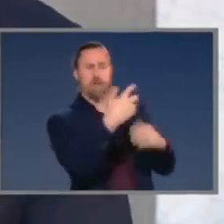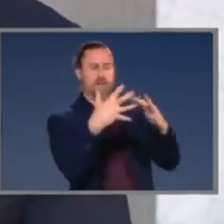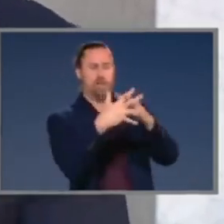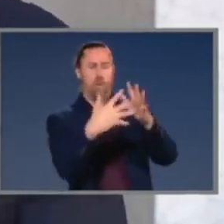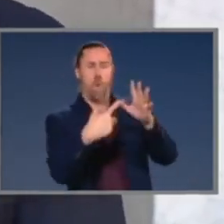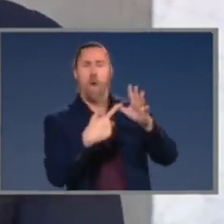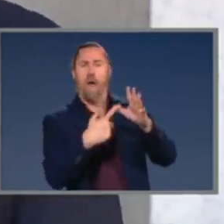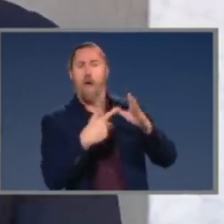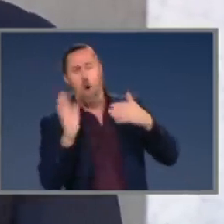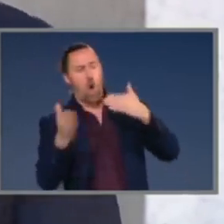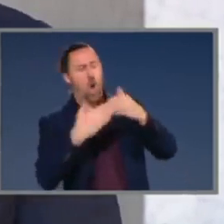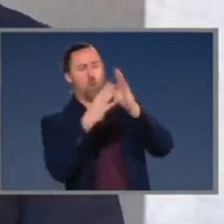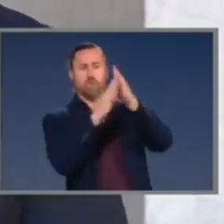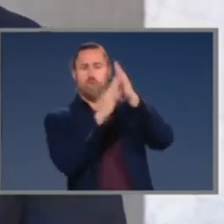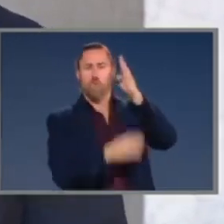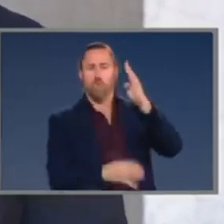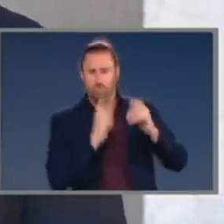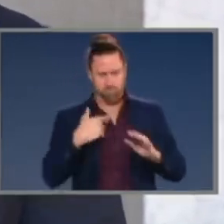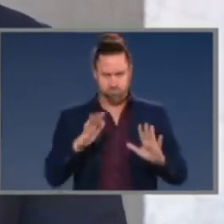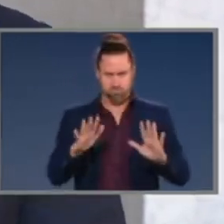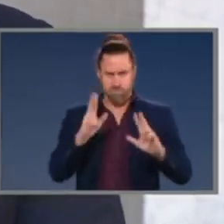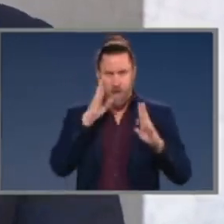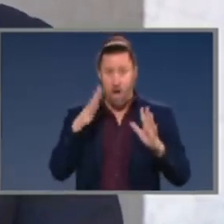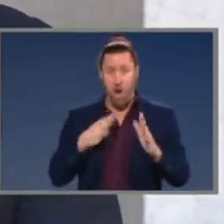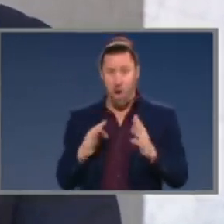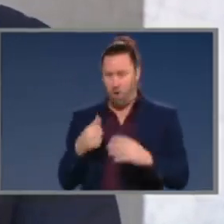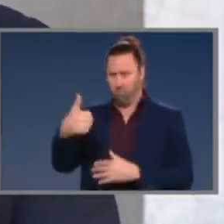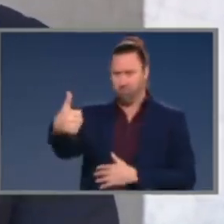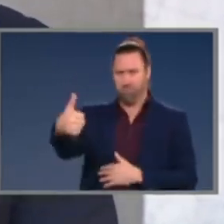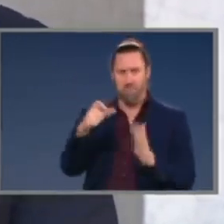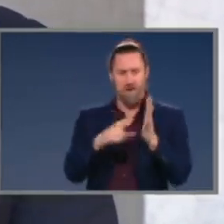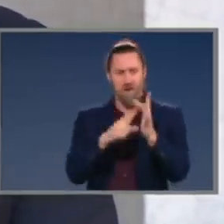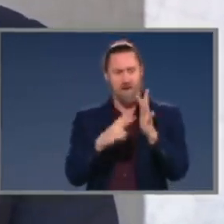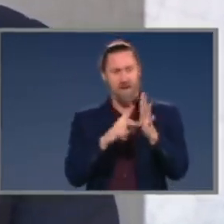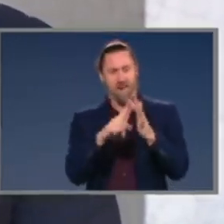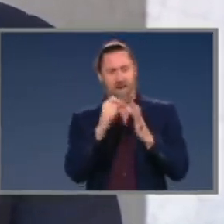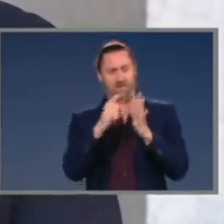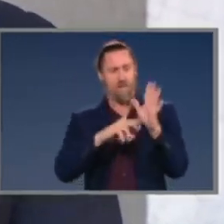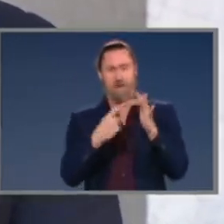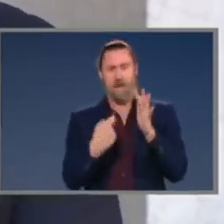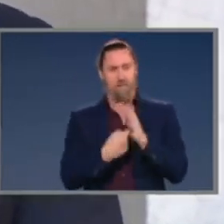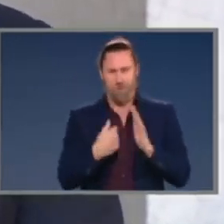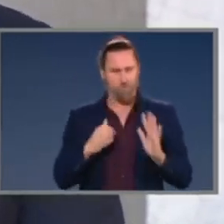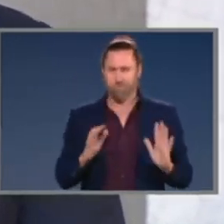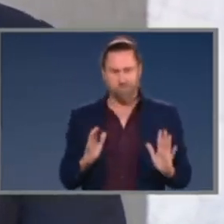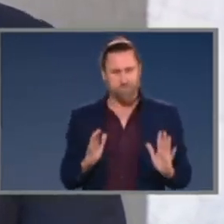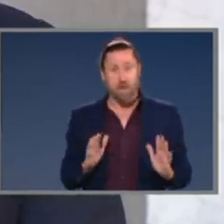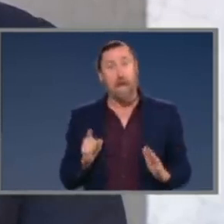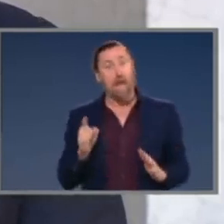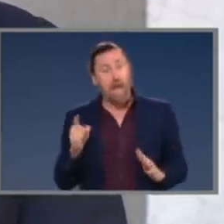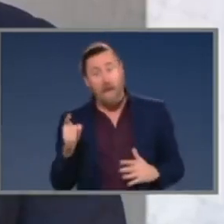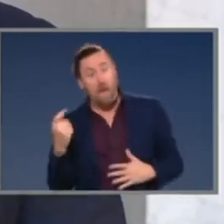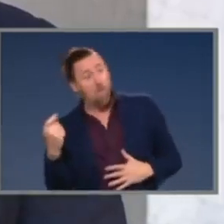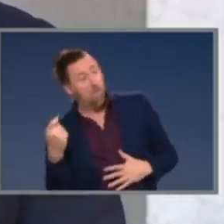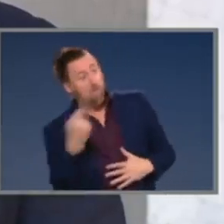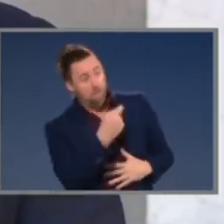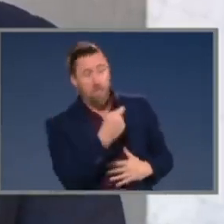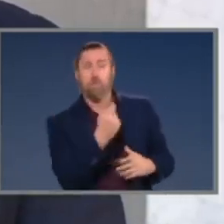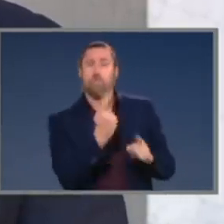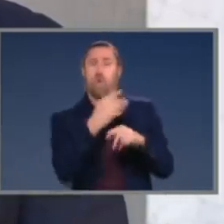me be clear. We're not supporting Clive Palmer. An action has been brought in relation to the WA